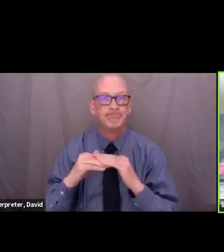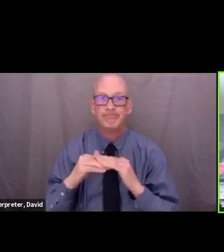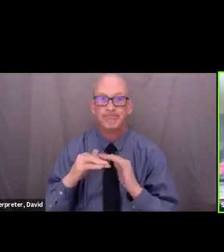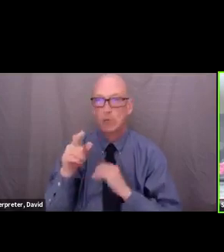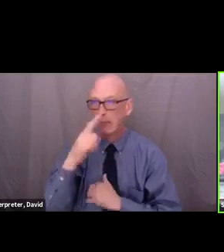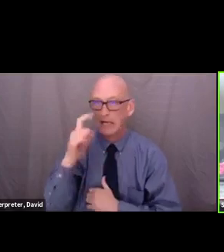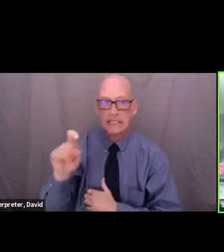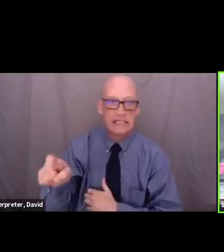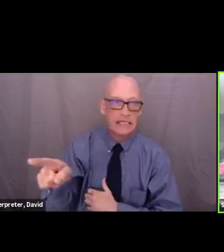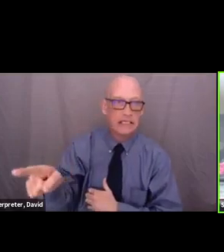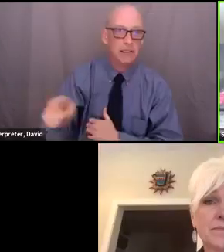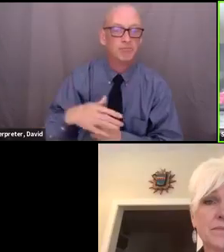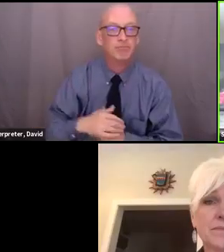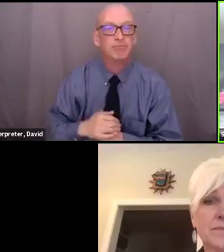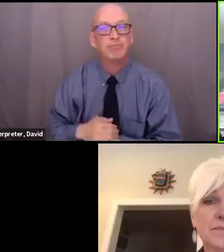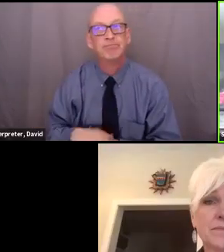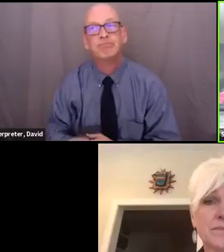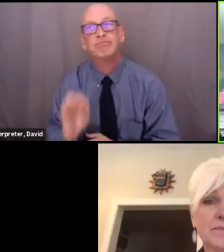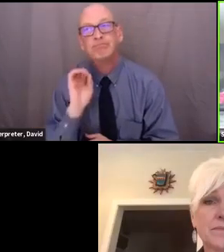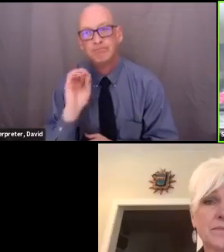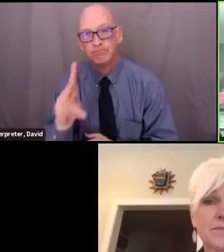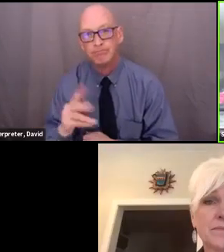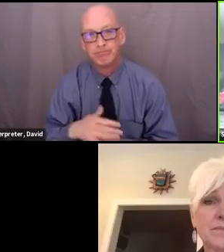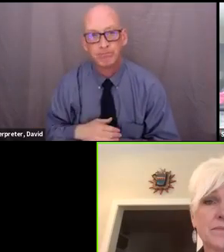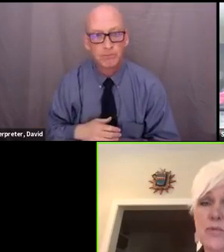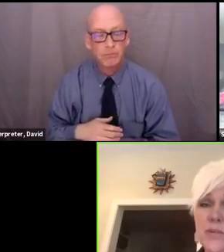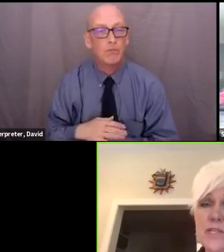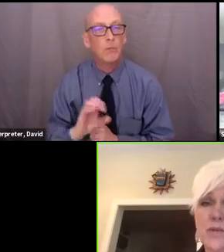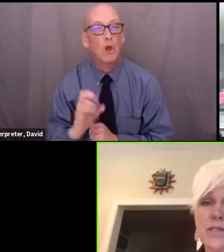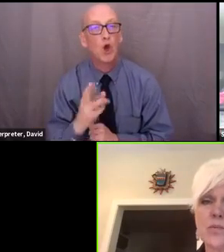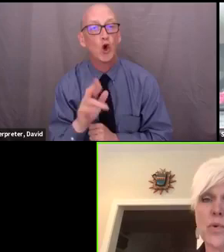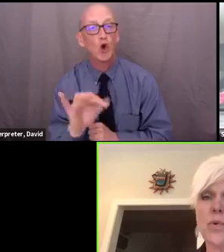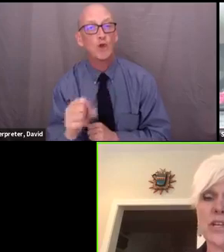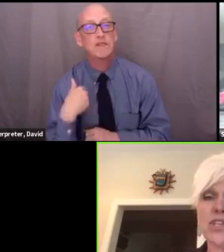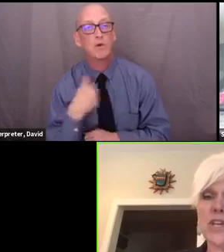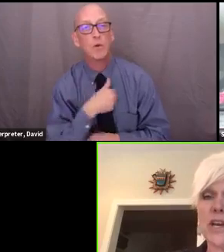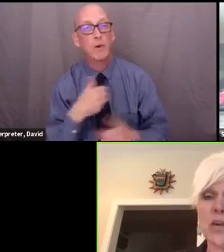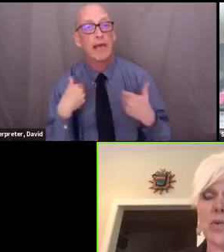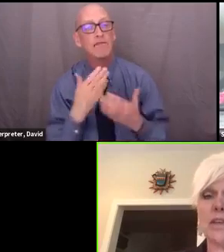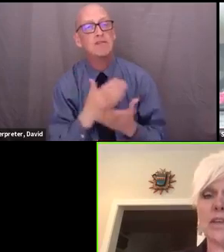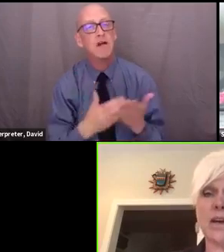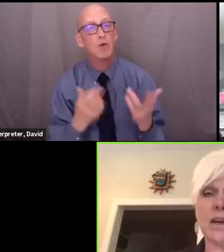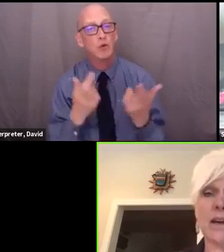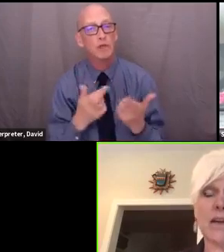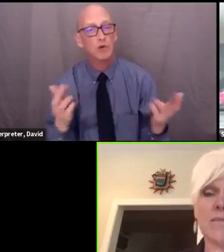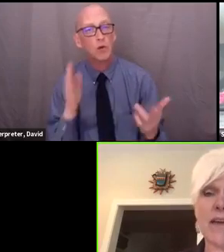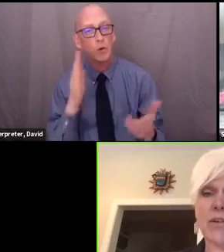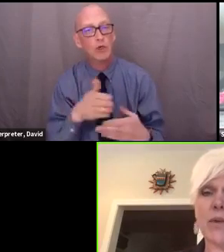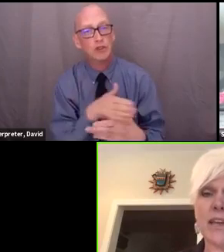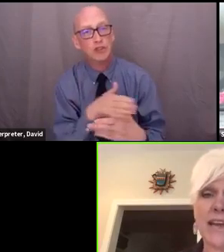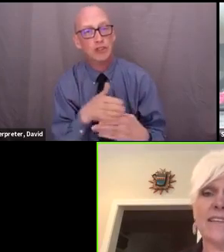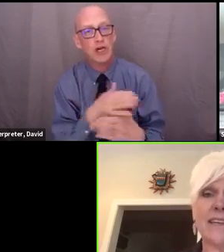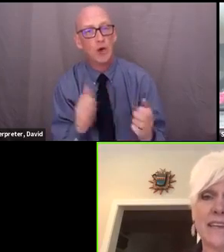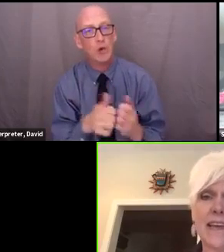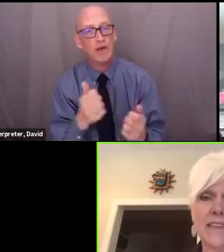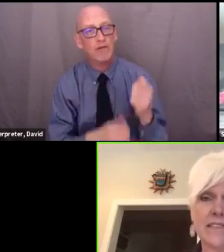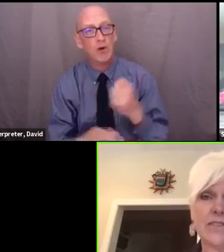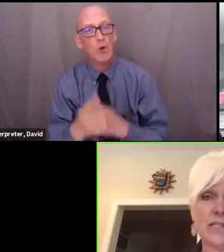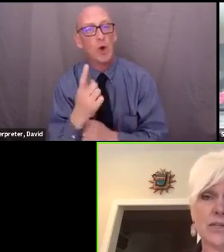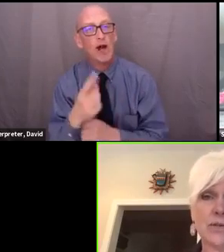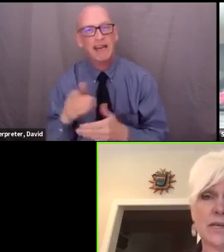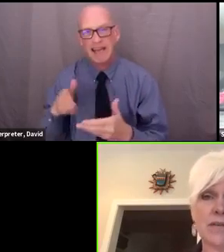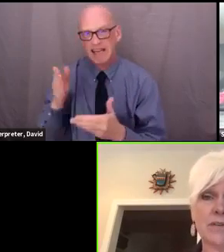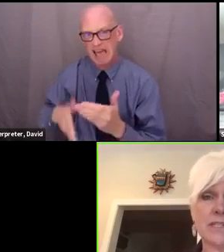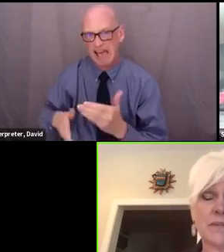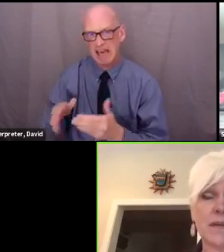need. Okay, so we do have some resources we're going to share with everyone at the end of